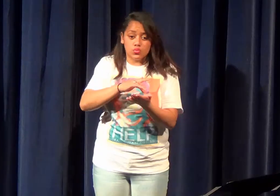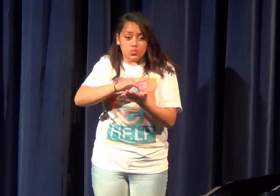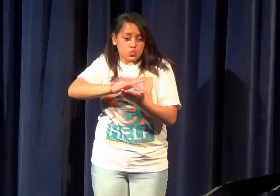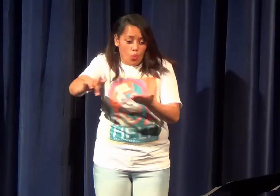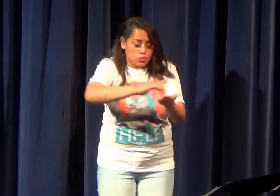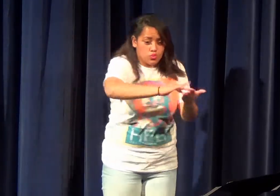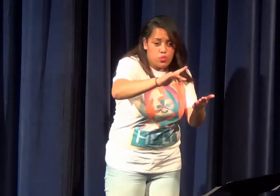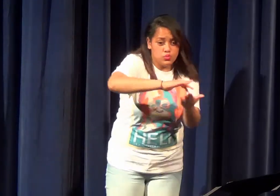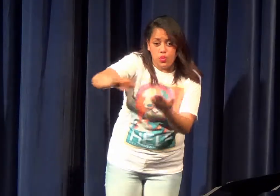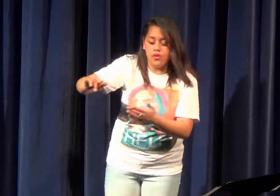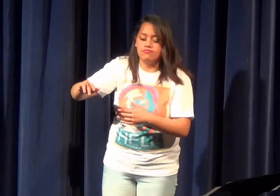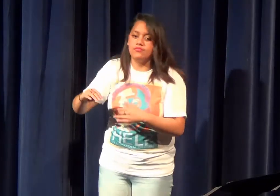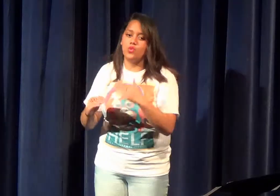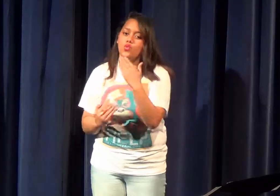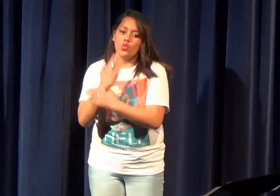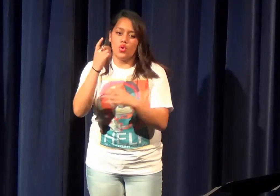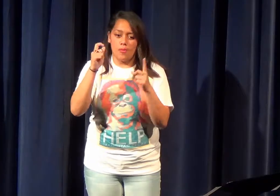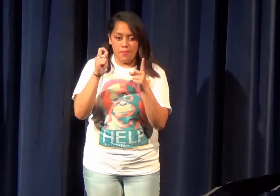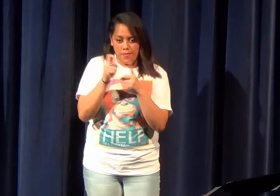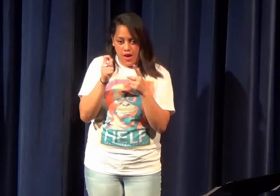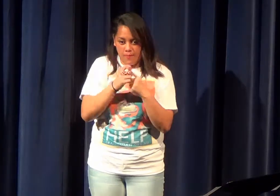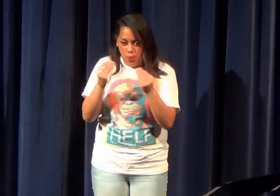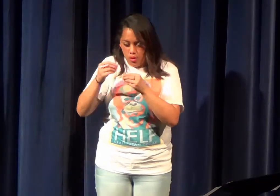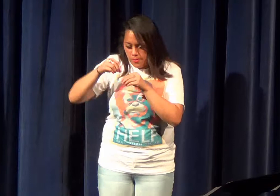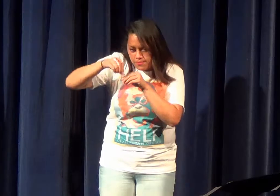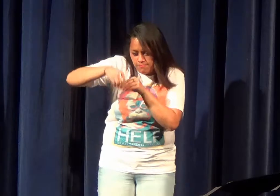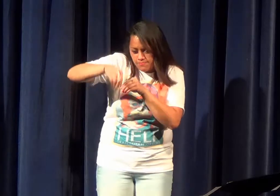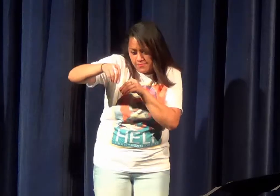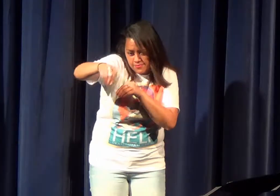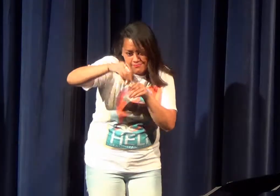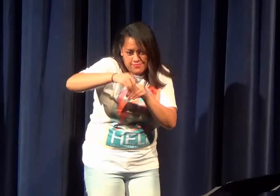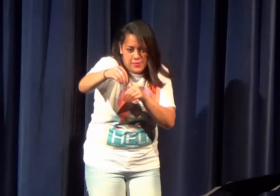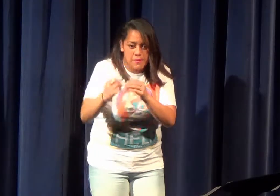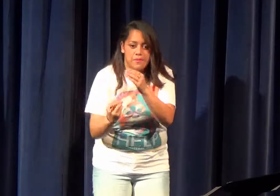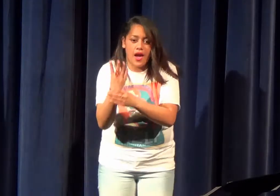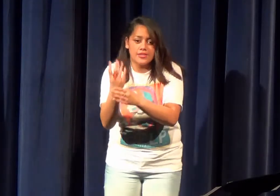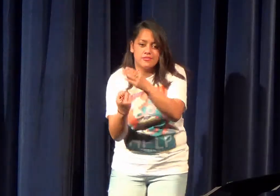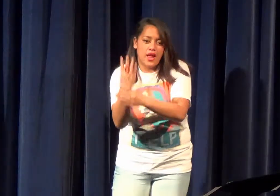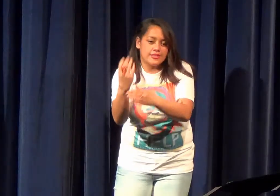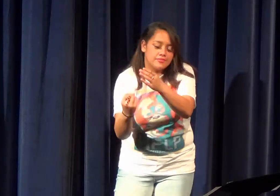Vast hectares were cleared in order to plant more and more palm oil trees.